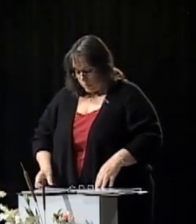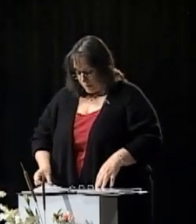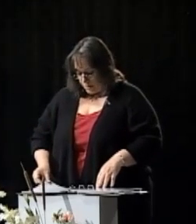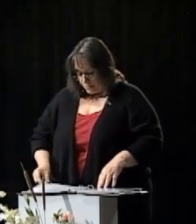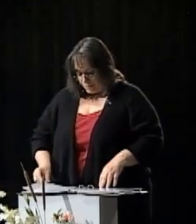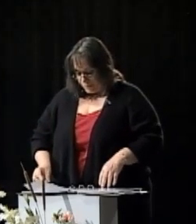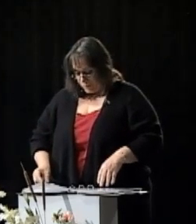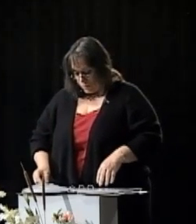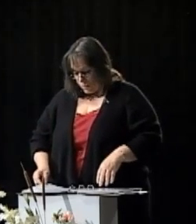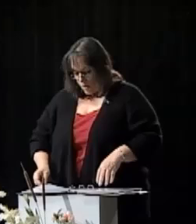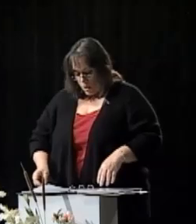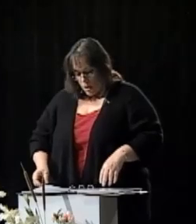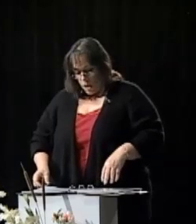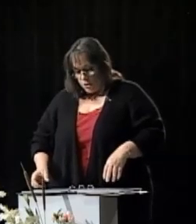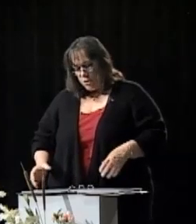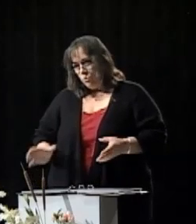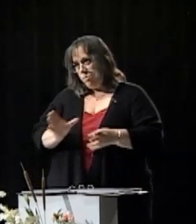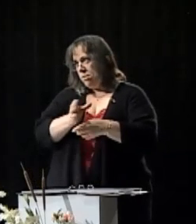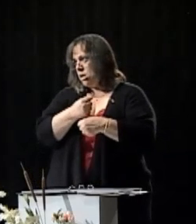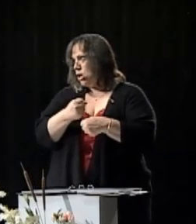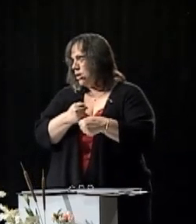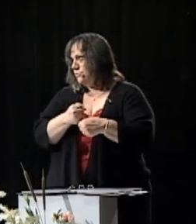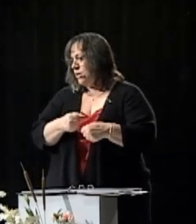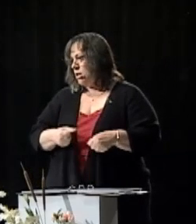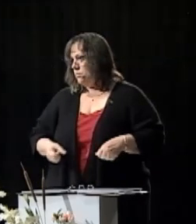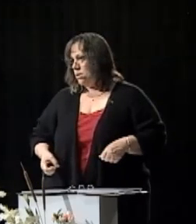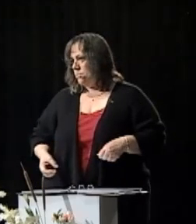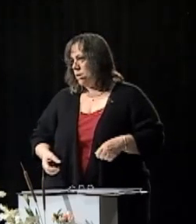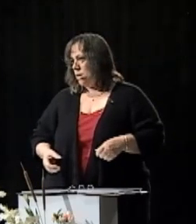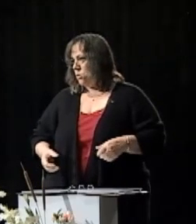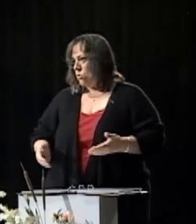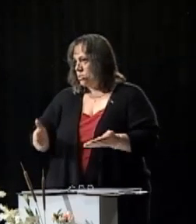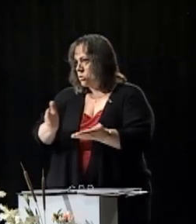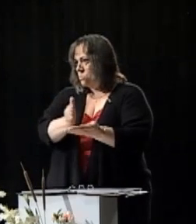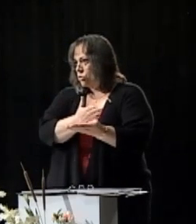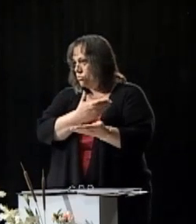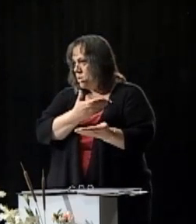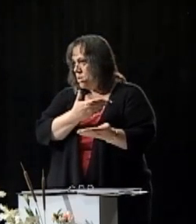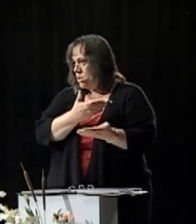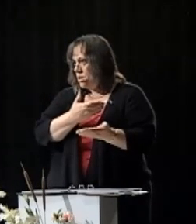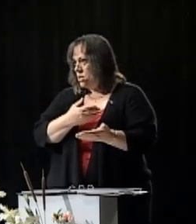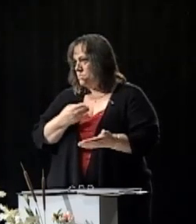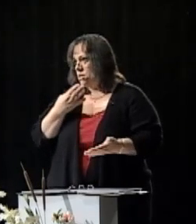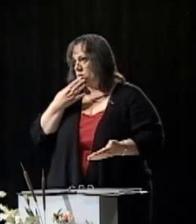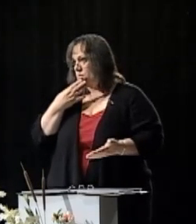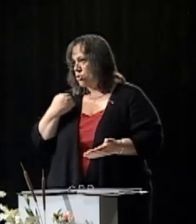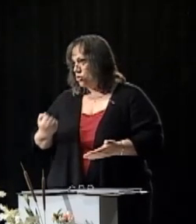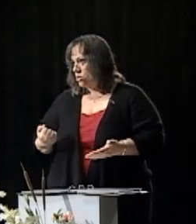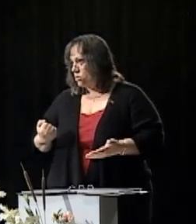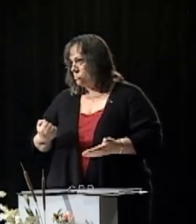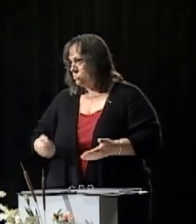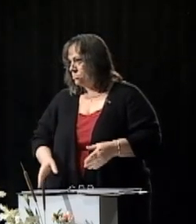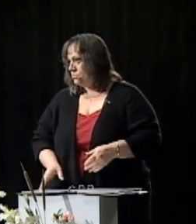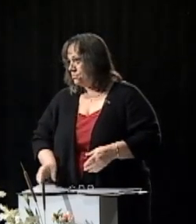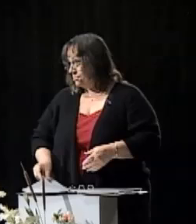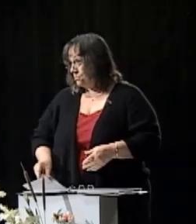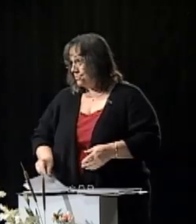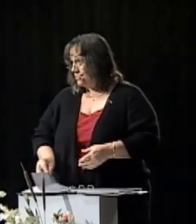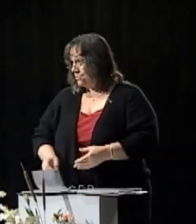better. So with my coffee, maybe I want some cream and some sugar.